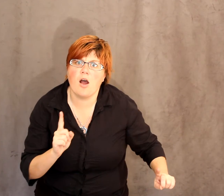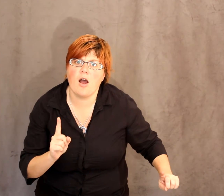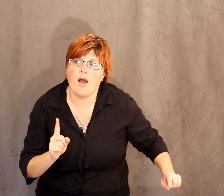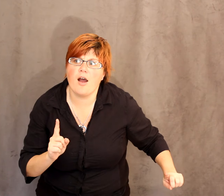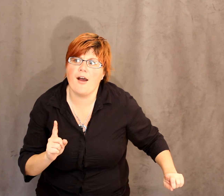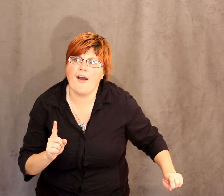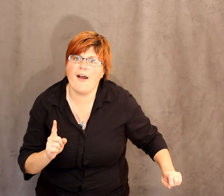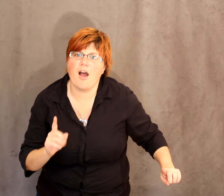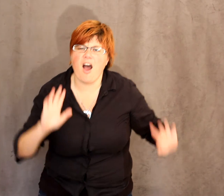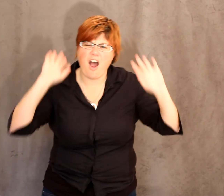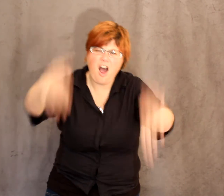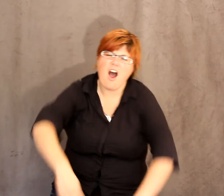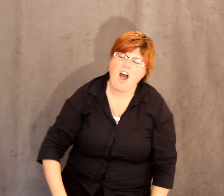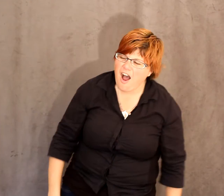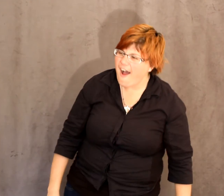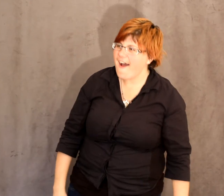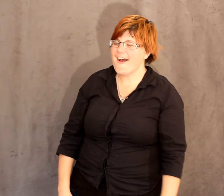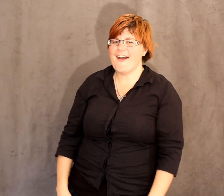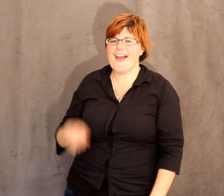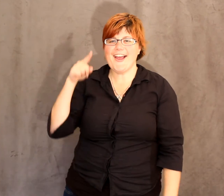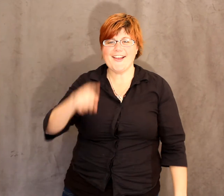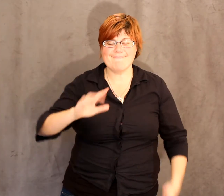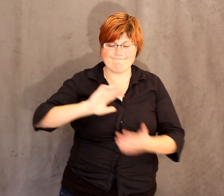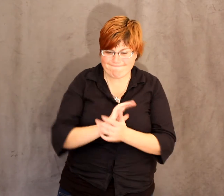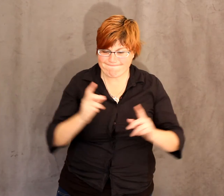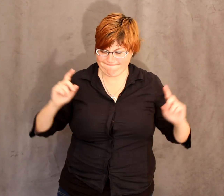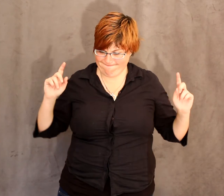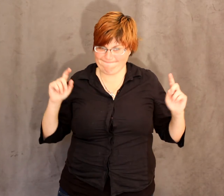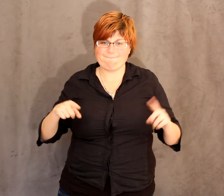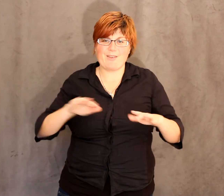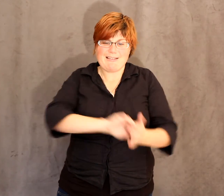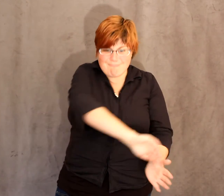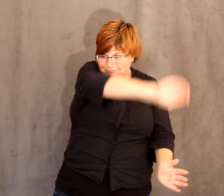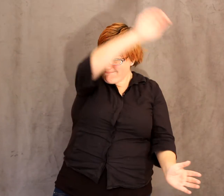Oh, no! Pete stepped in a large pile of